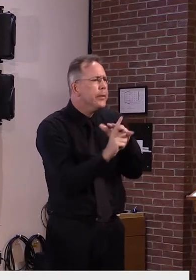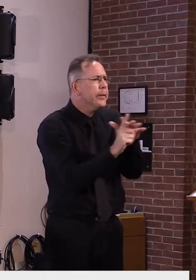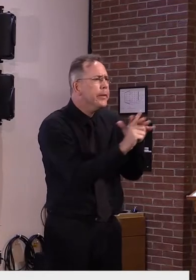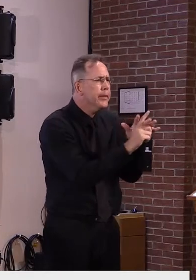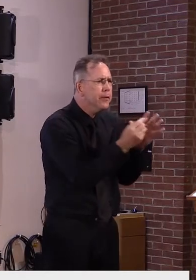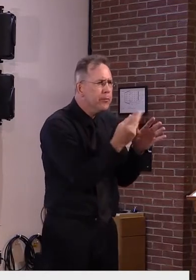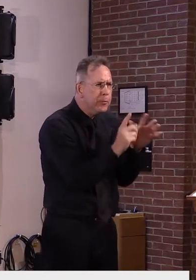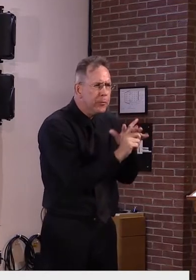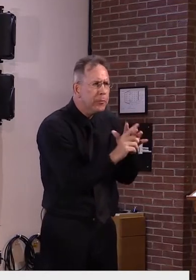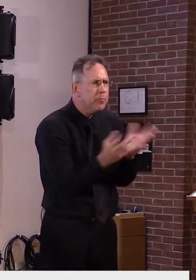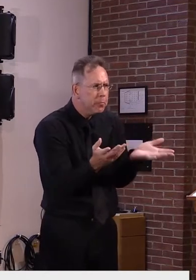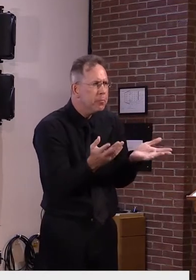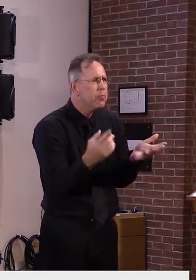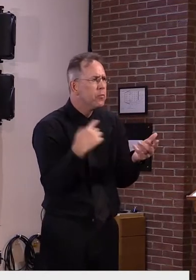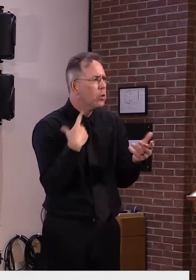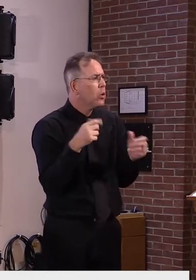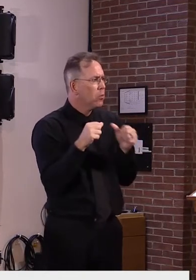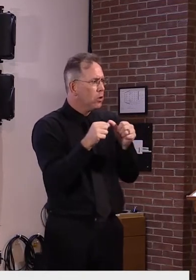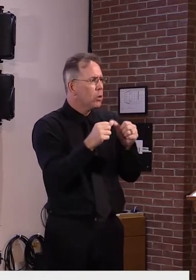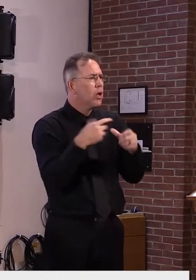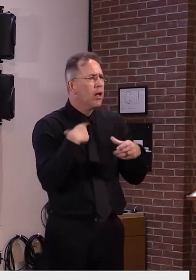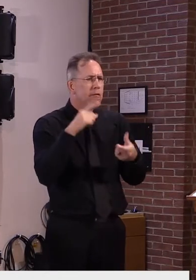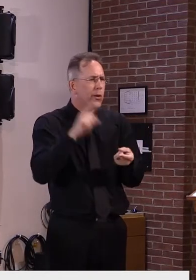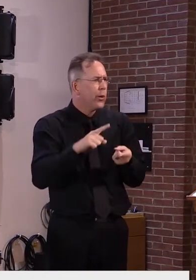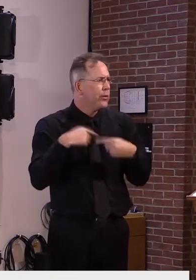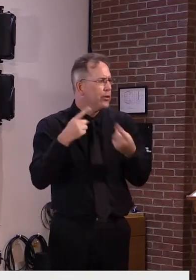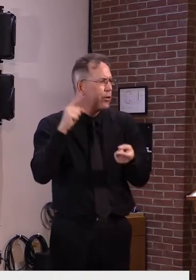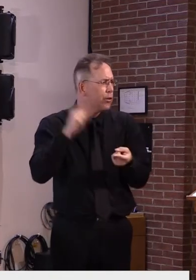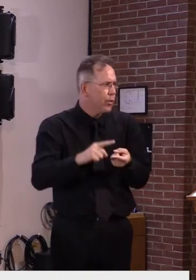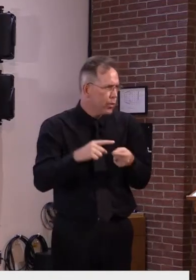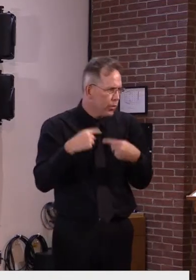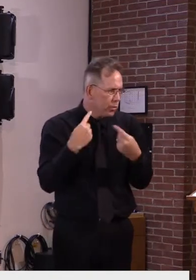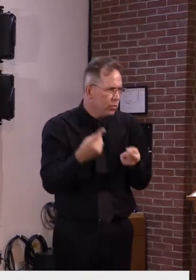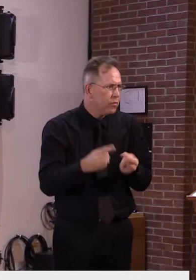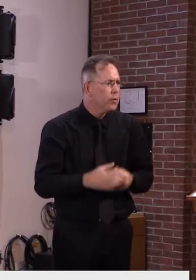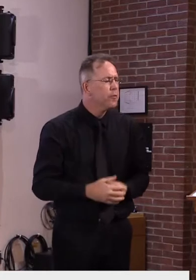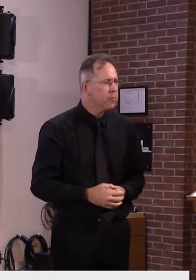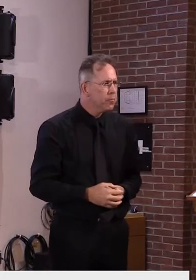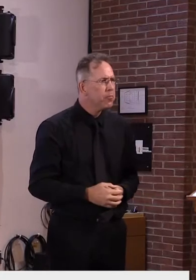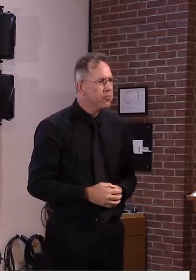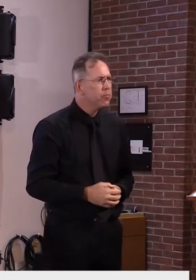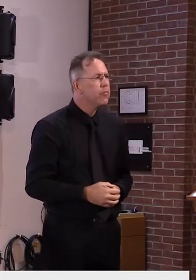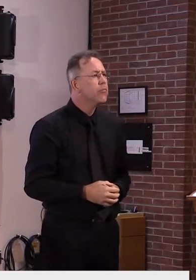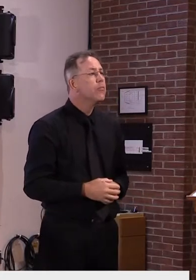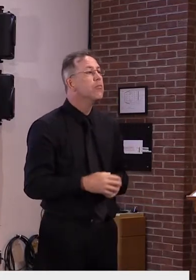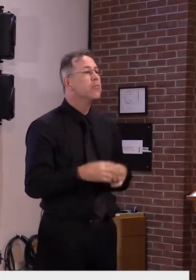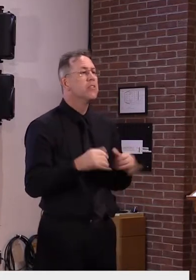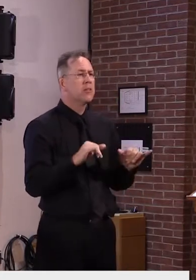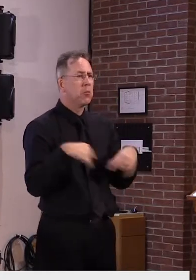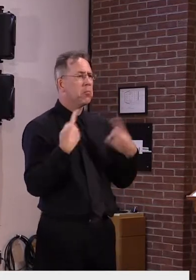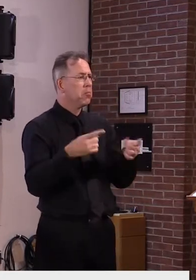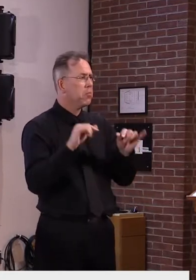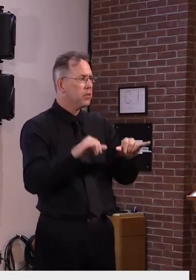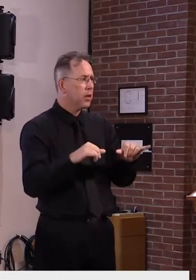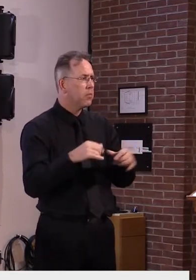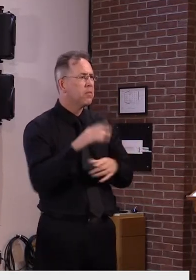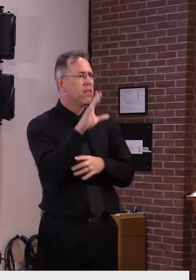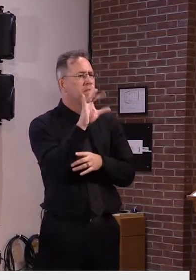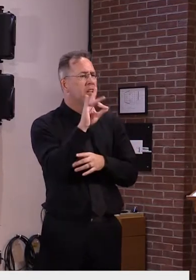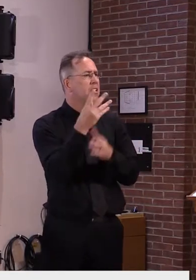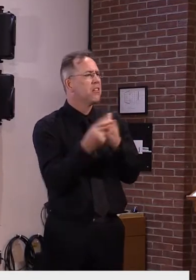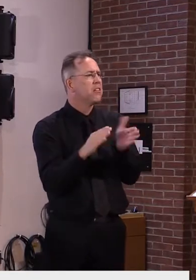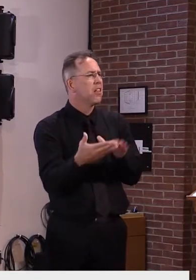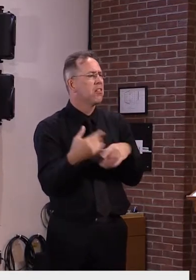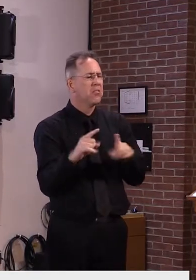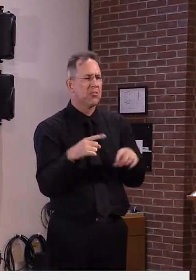low test positivity rate. We remain at 58 deaths, with zero deaths recorded